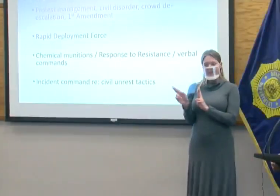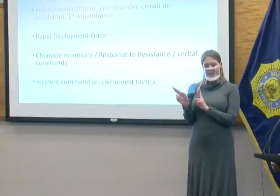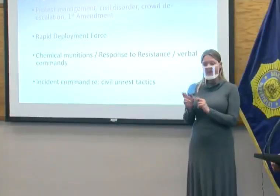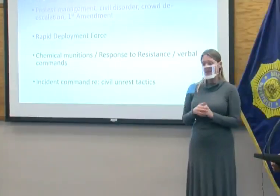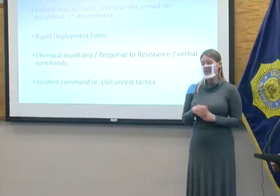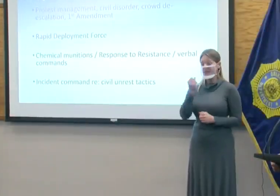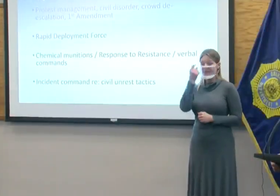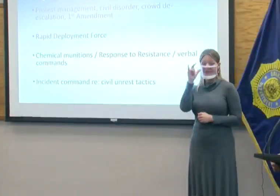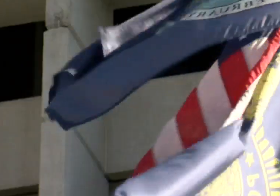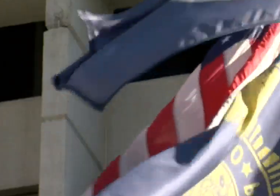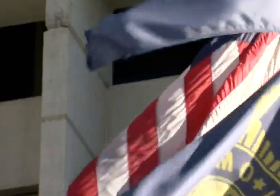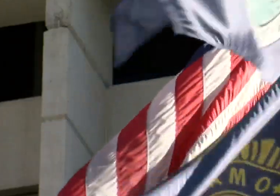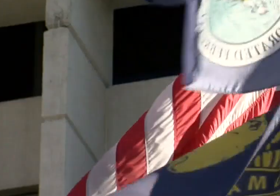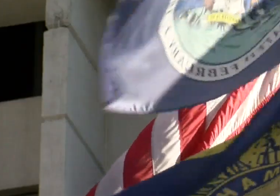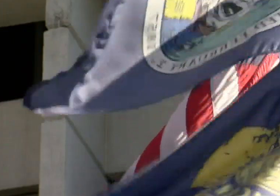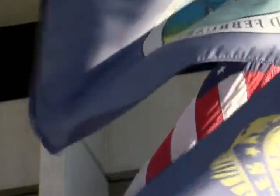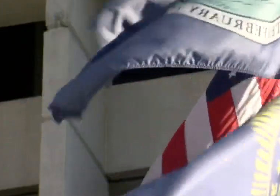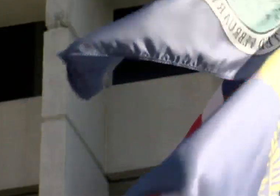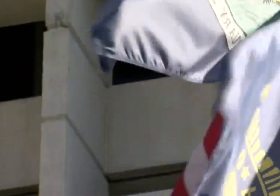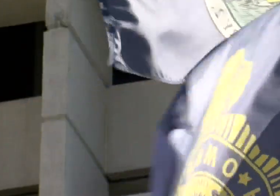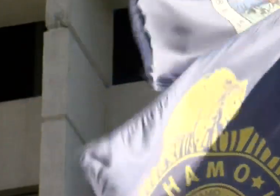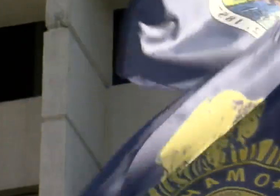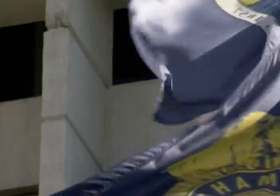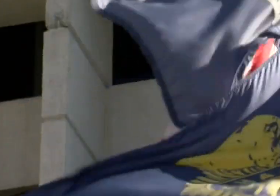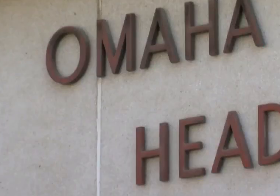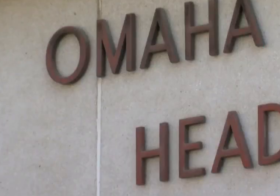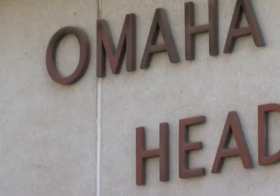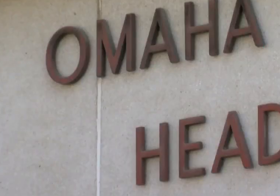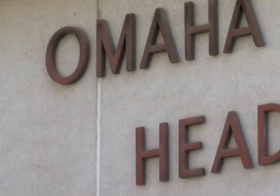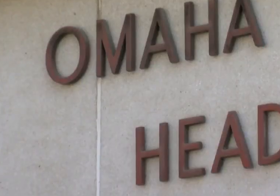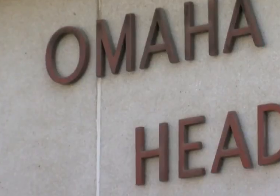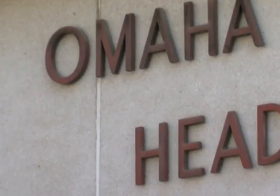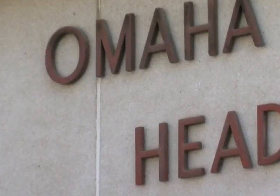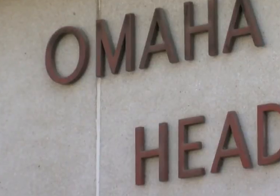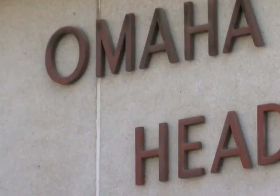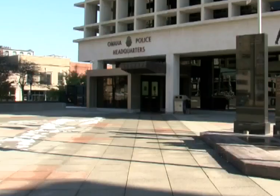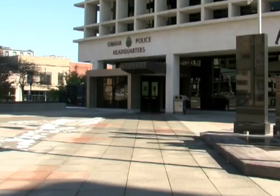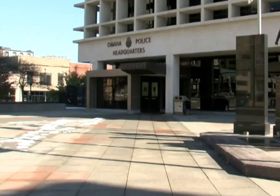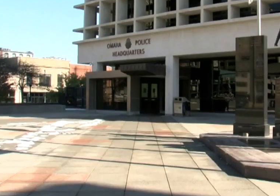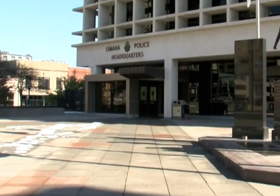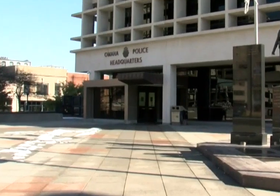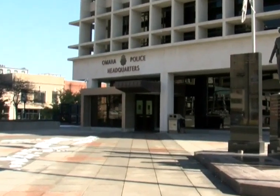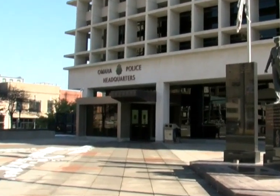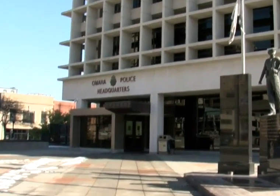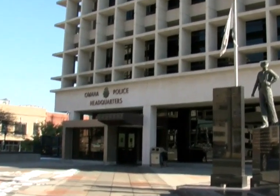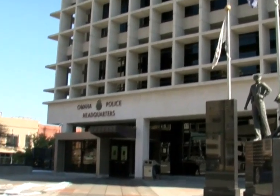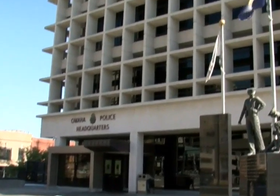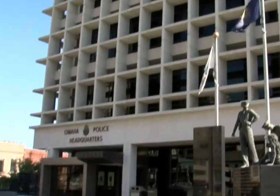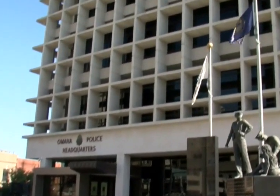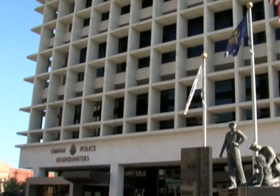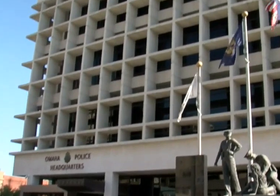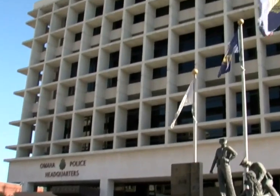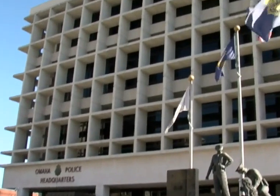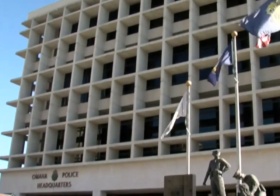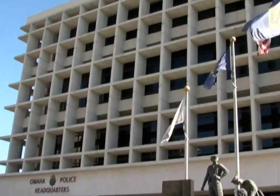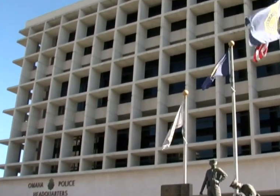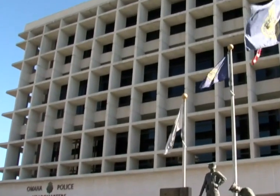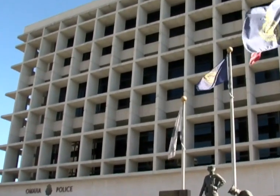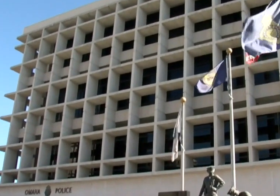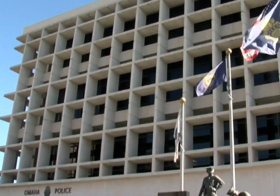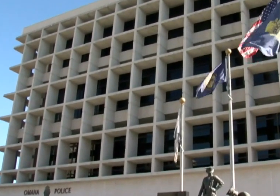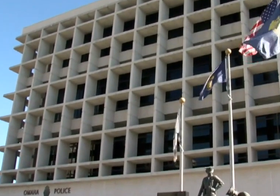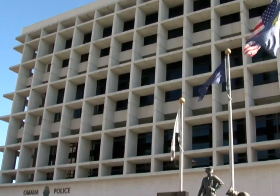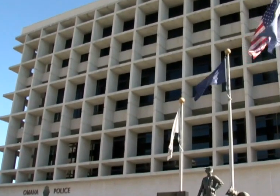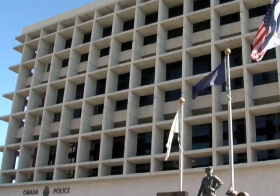seen in 50 years. Omaha police spent months reviewing tactics, command structure, use of force, culminating in the Omaha Civil